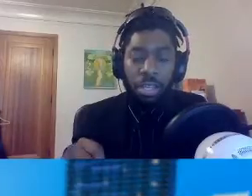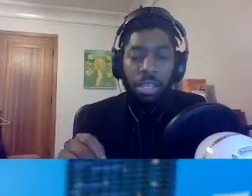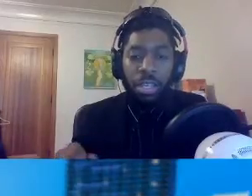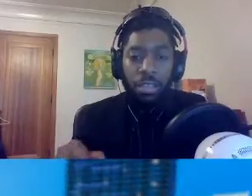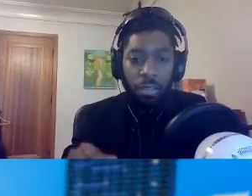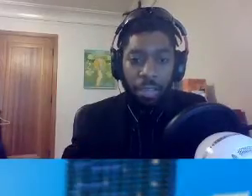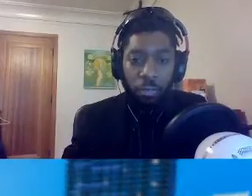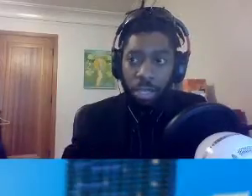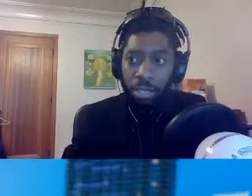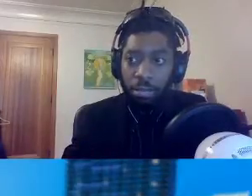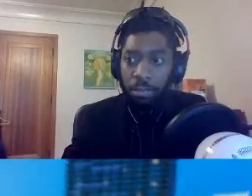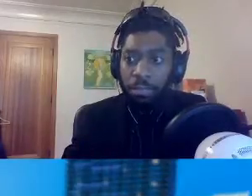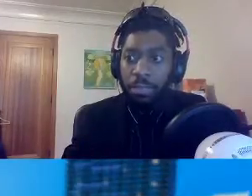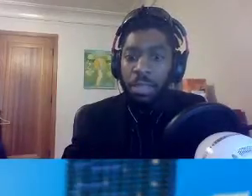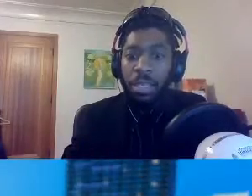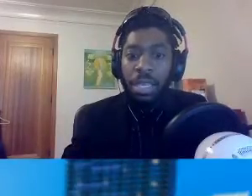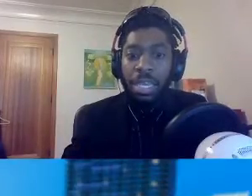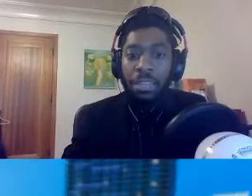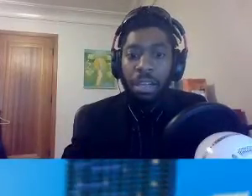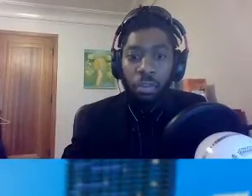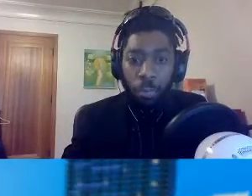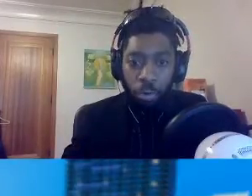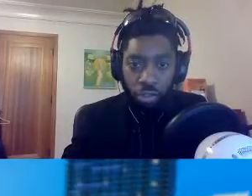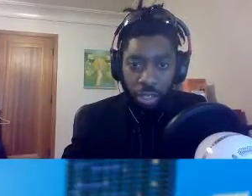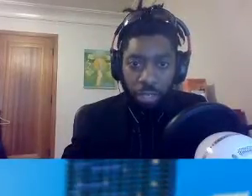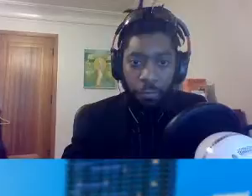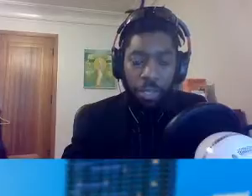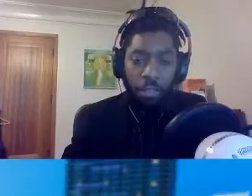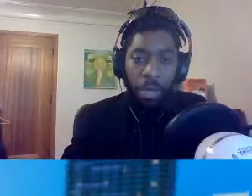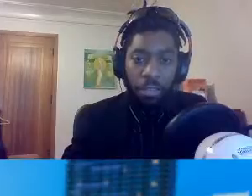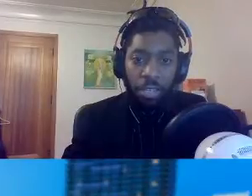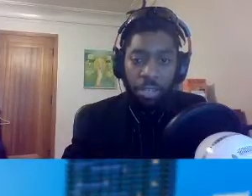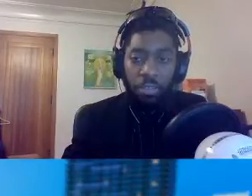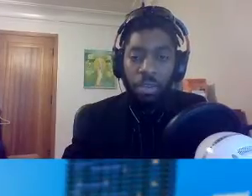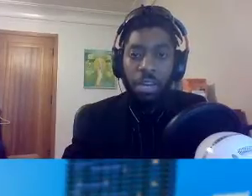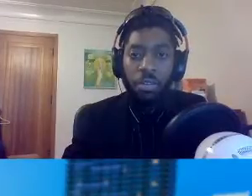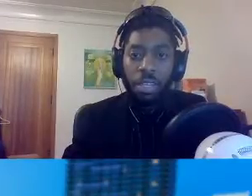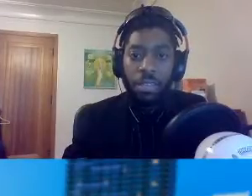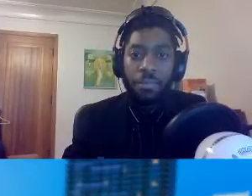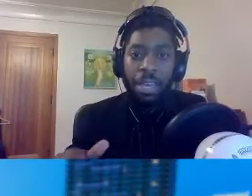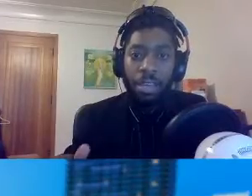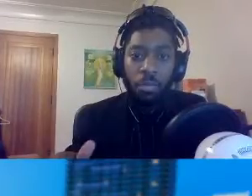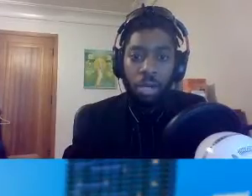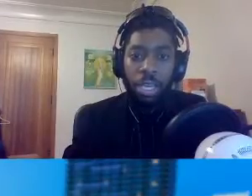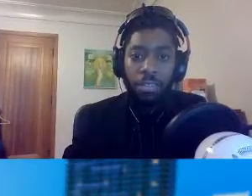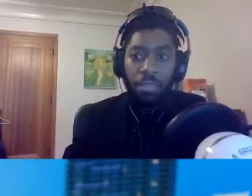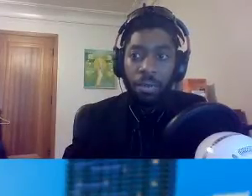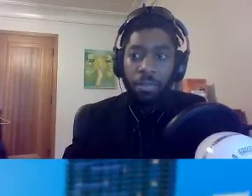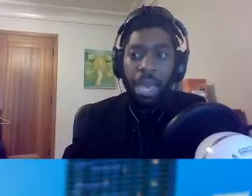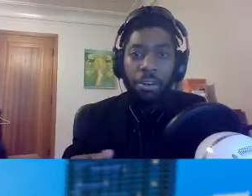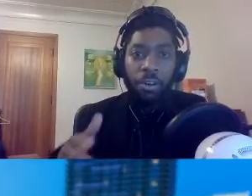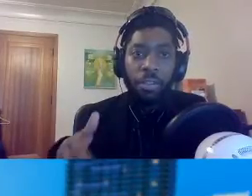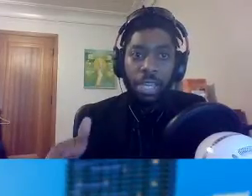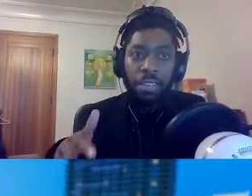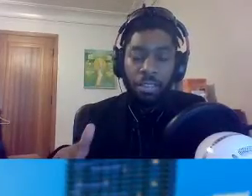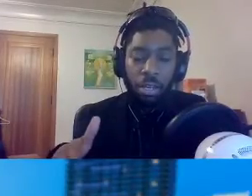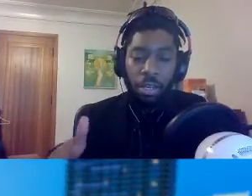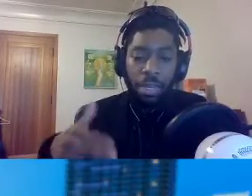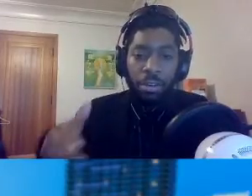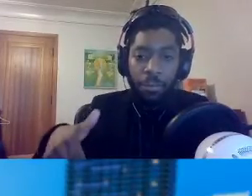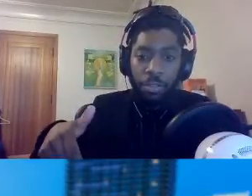population this last week. And the other portion is for test positivity. So not only they've had more cases, but out of all